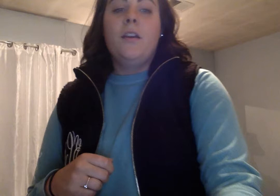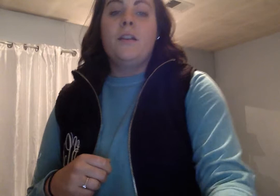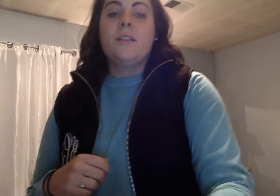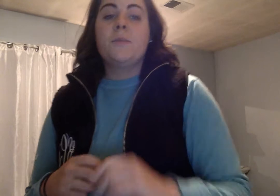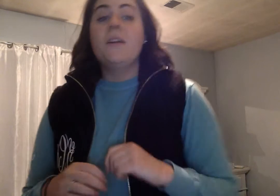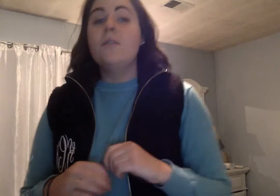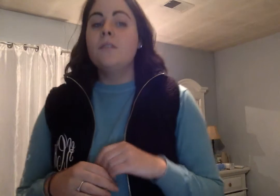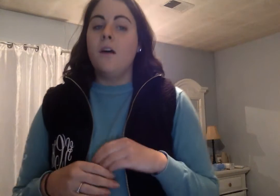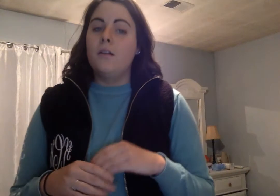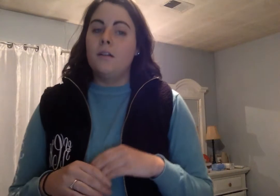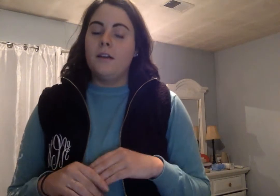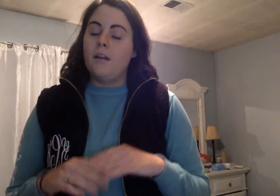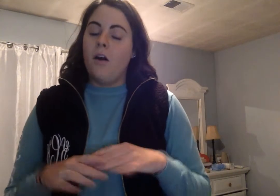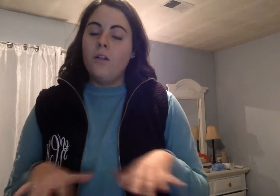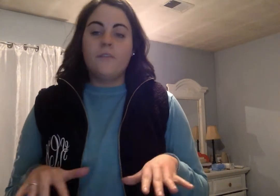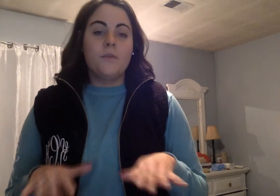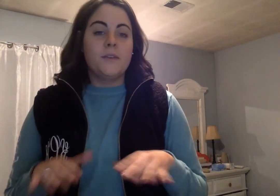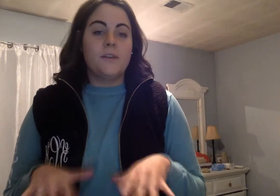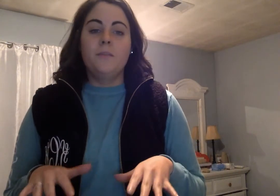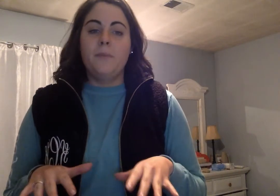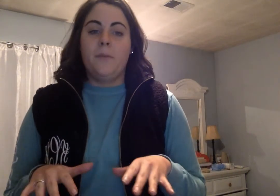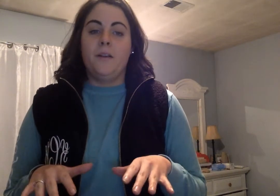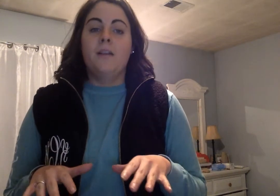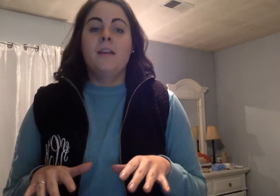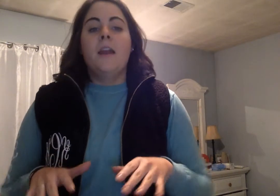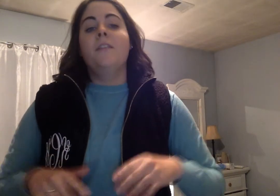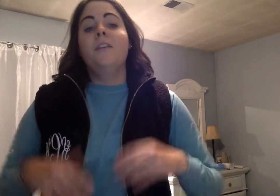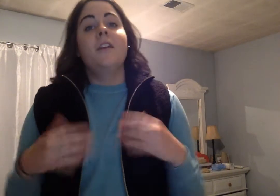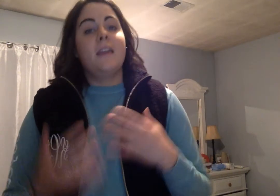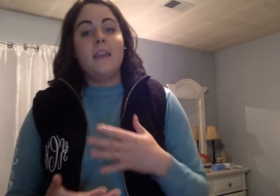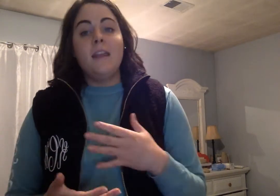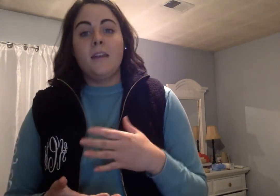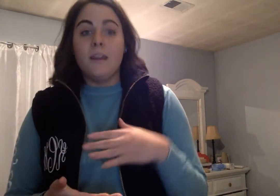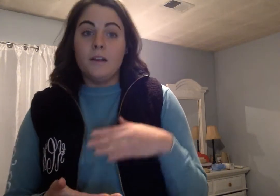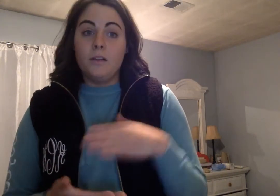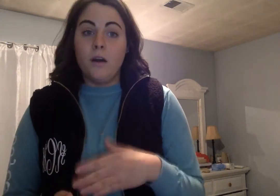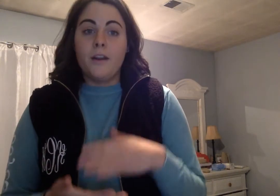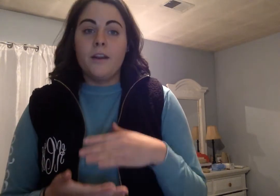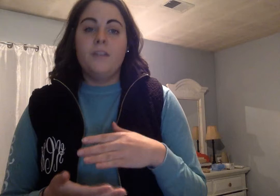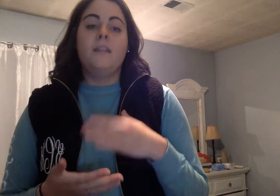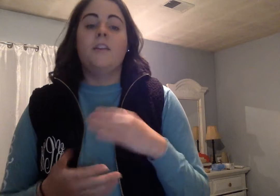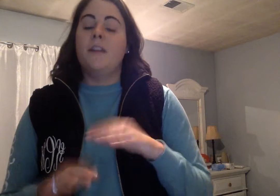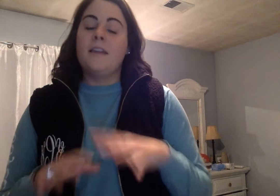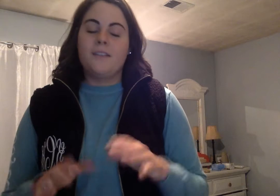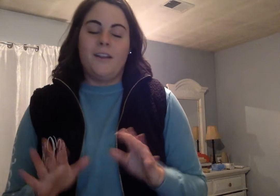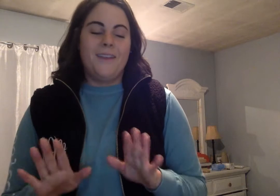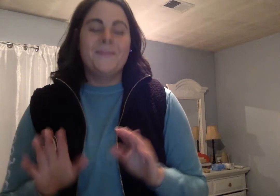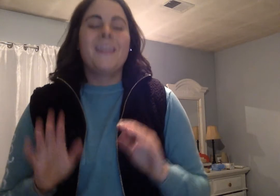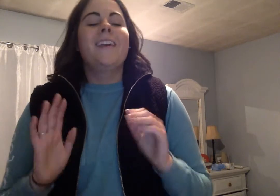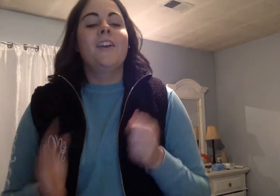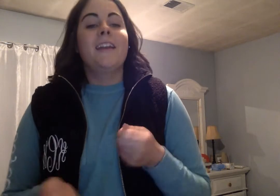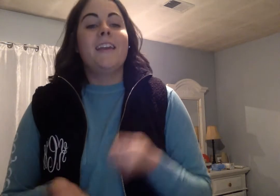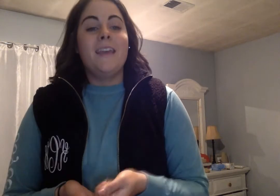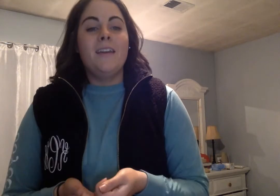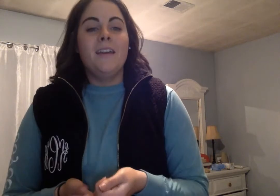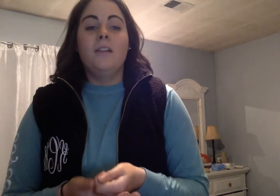going to sprinkle it all over with salt and pepper, and then you're going to heat it in a large, you're going to heat in a